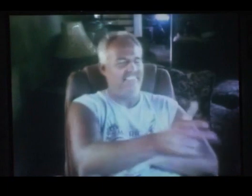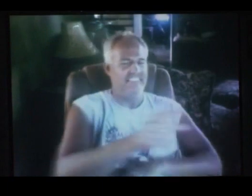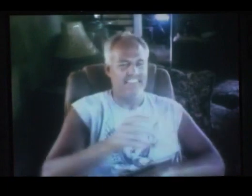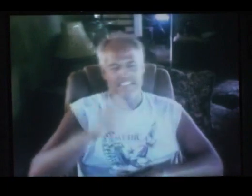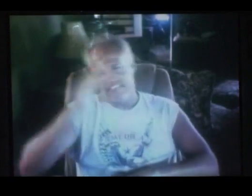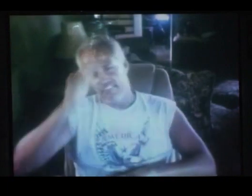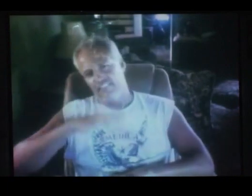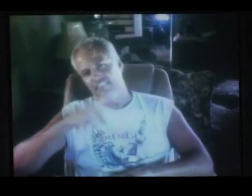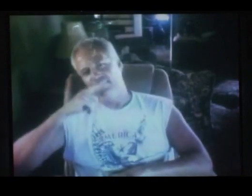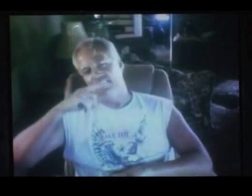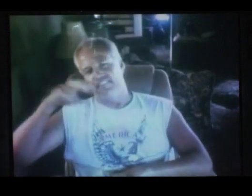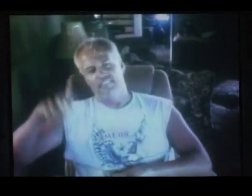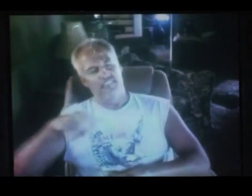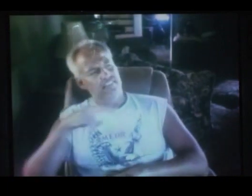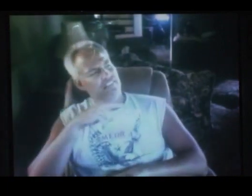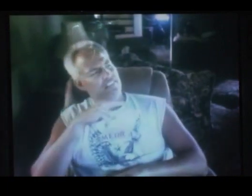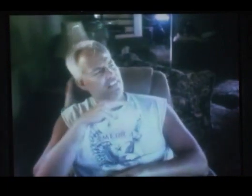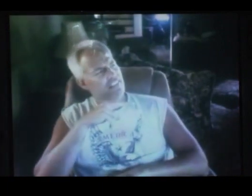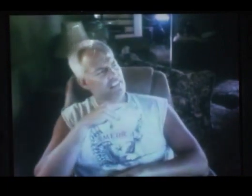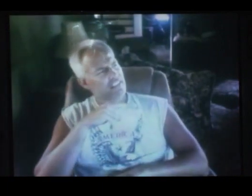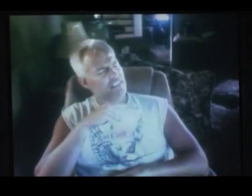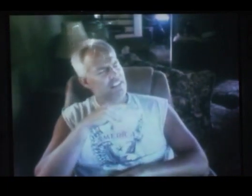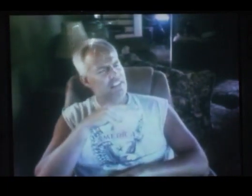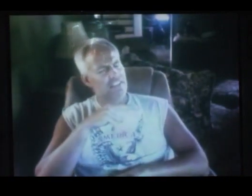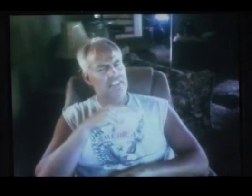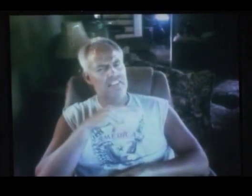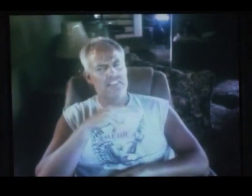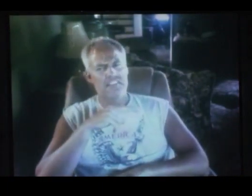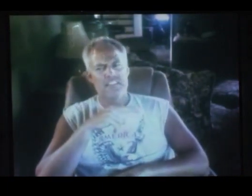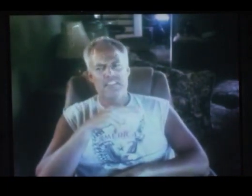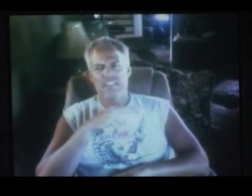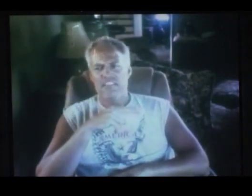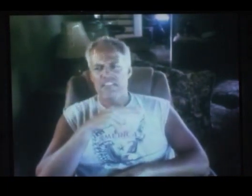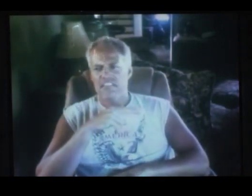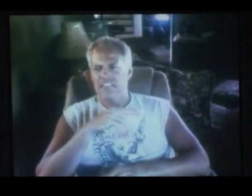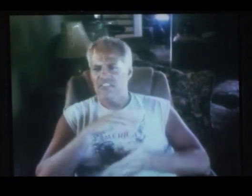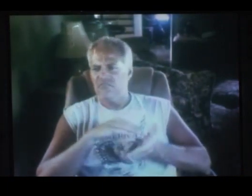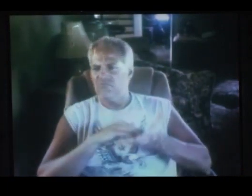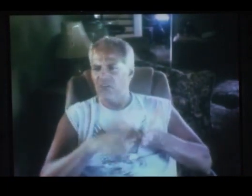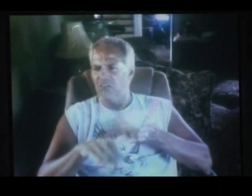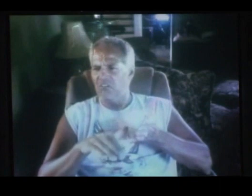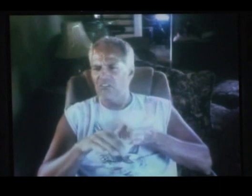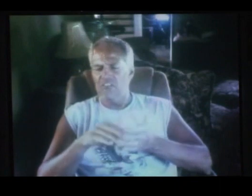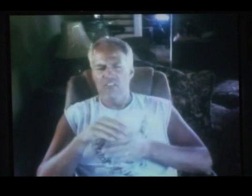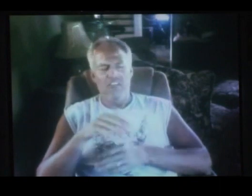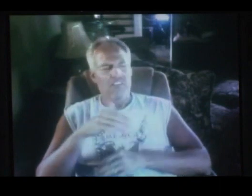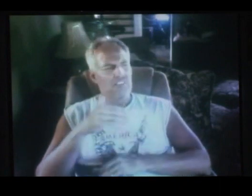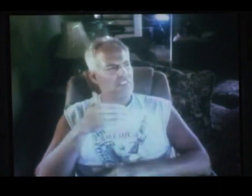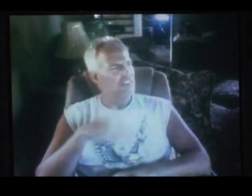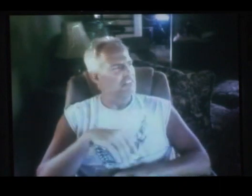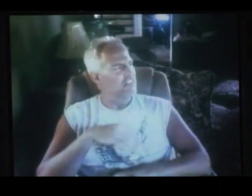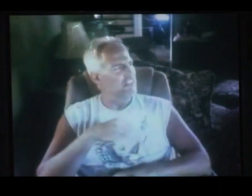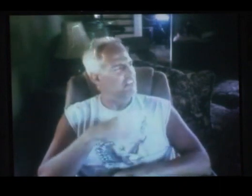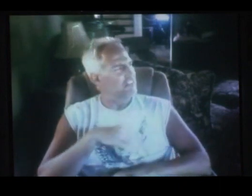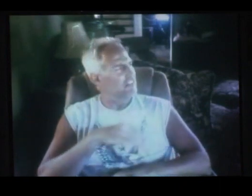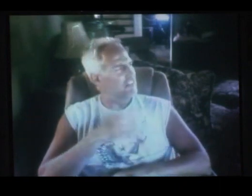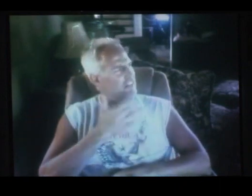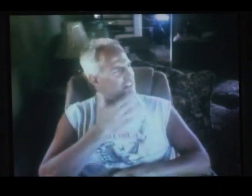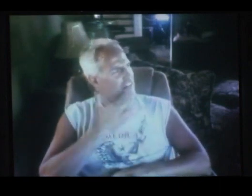So then, you know, the hearing man looks over and he's like, huh, he just got off scot-free, nothing